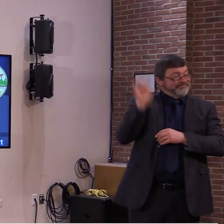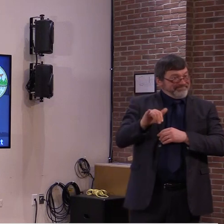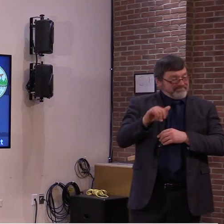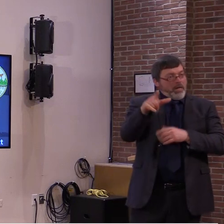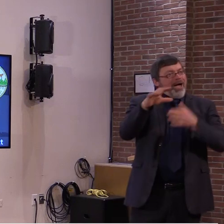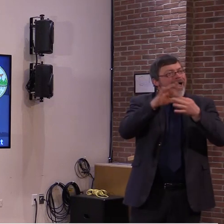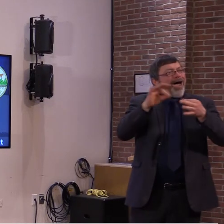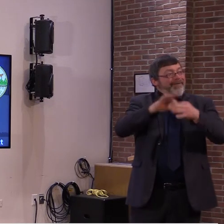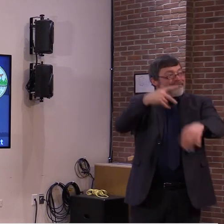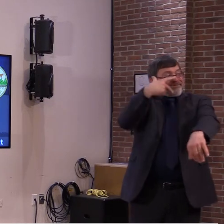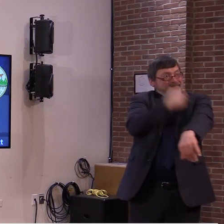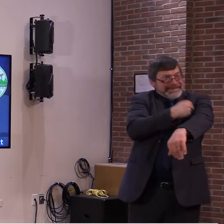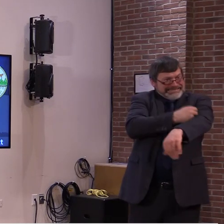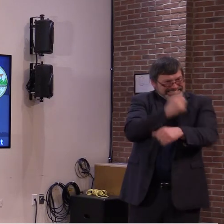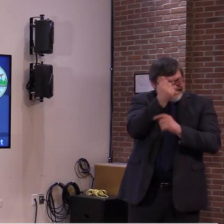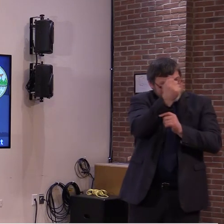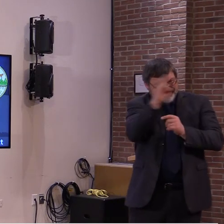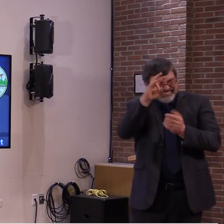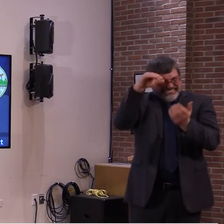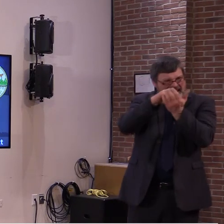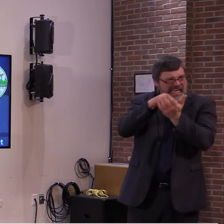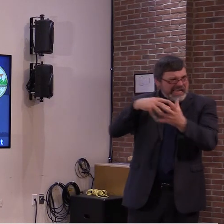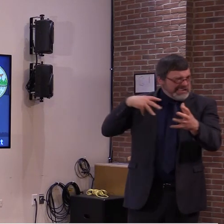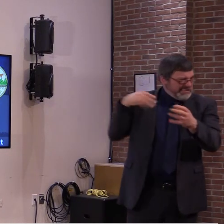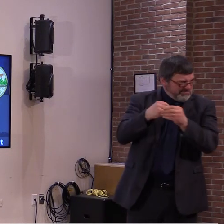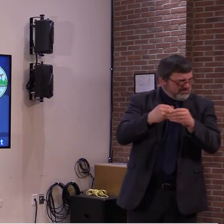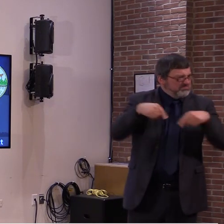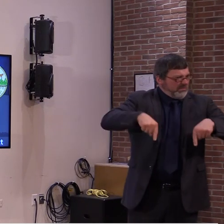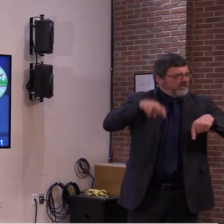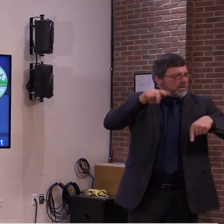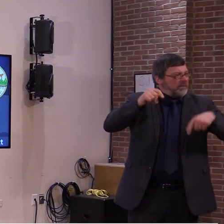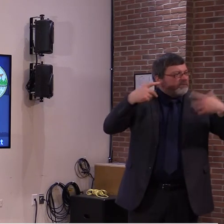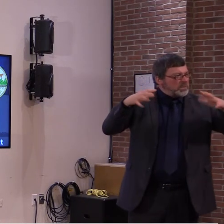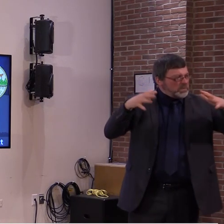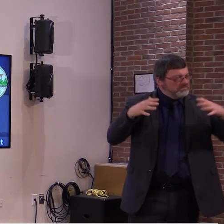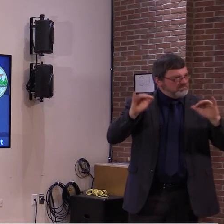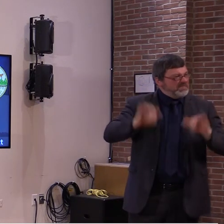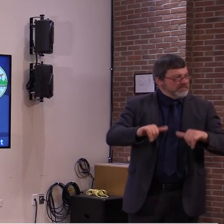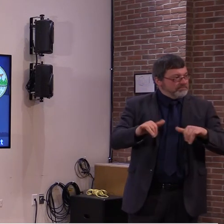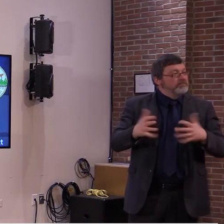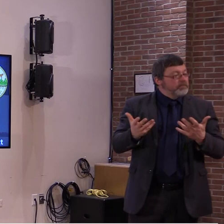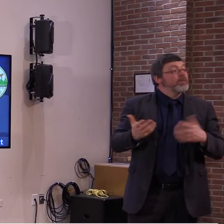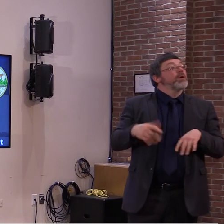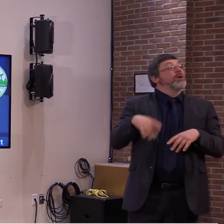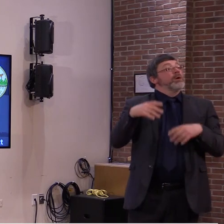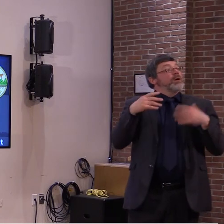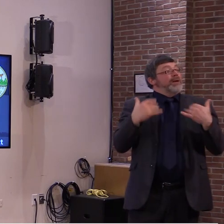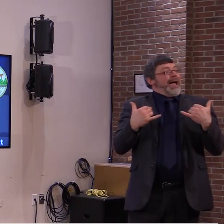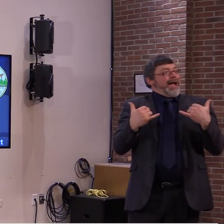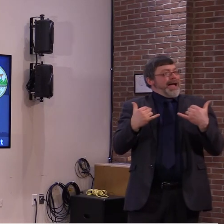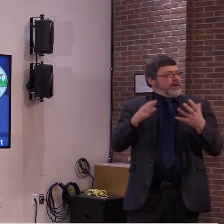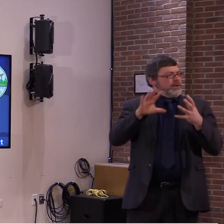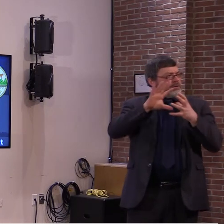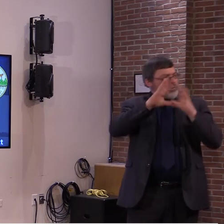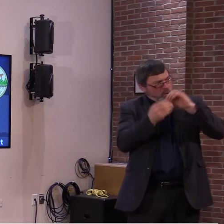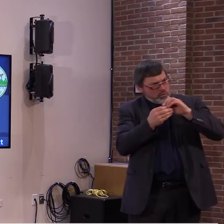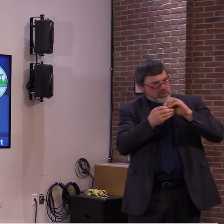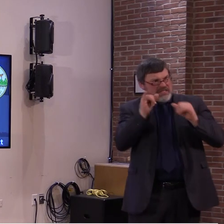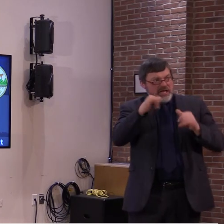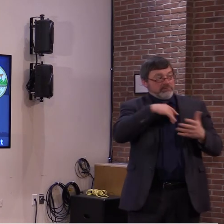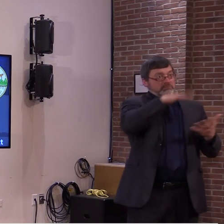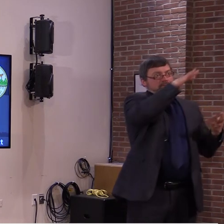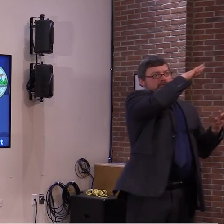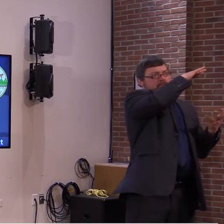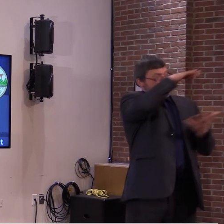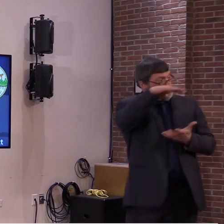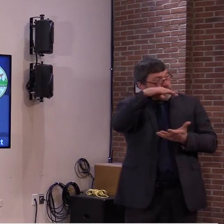I'm wondering, what's the total number, as of today, the total number of vaccines that we've received so far? And maybe if you'd